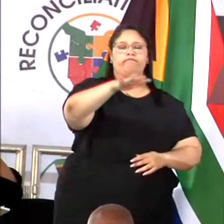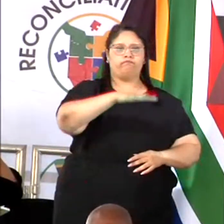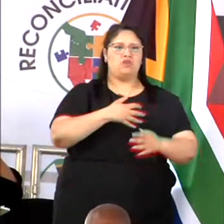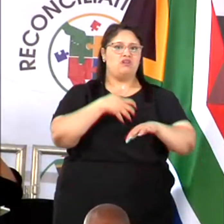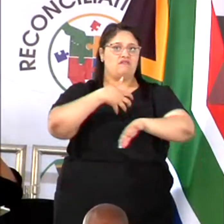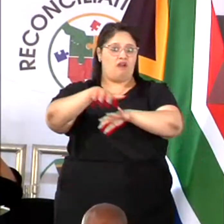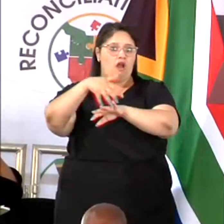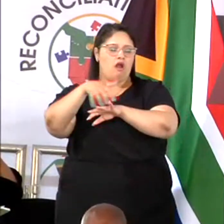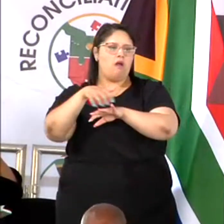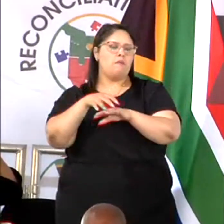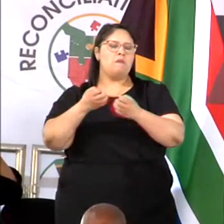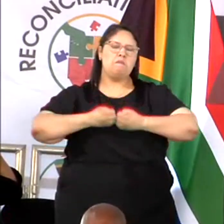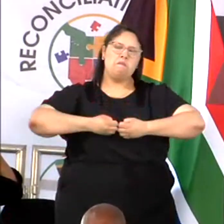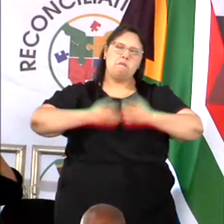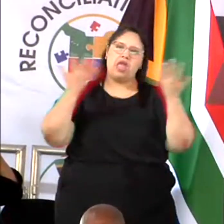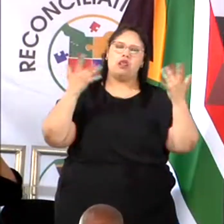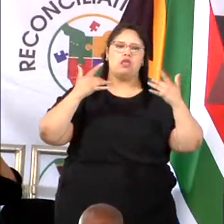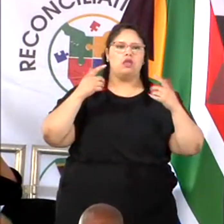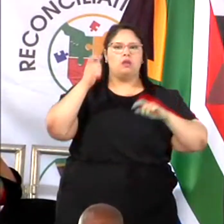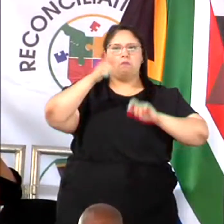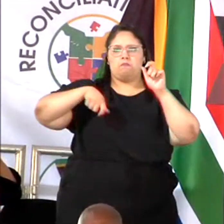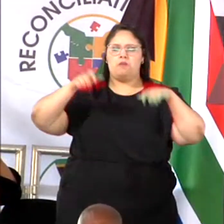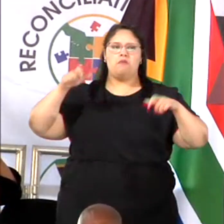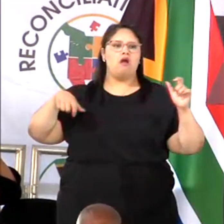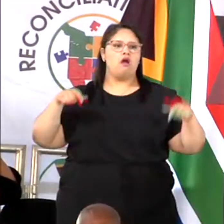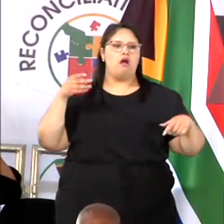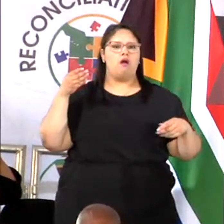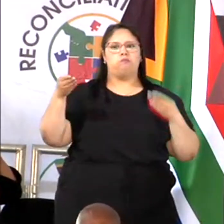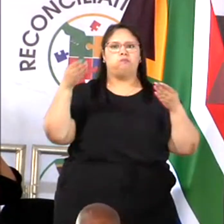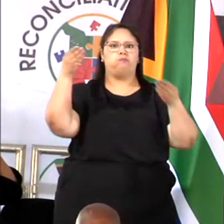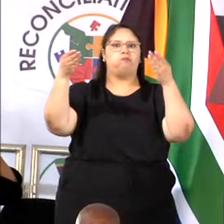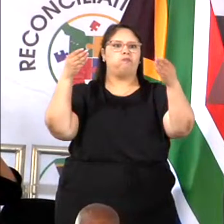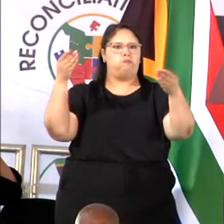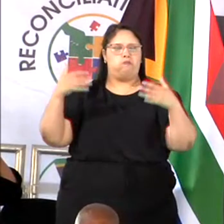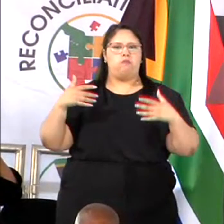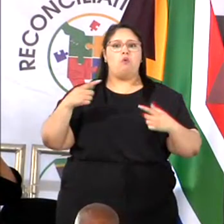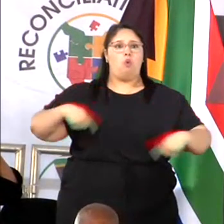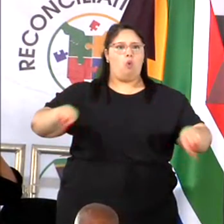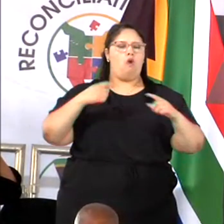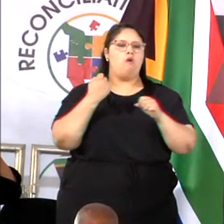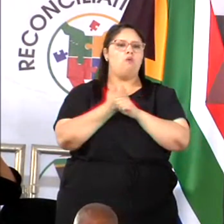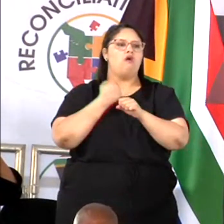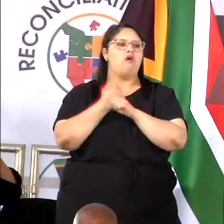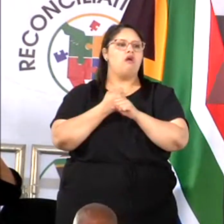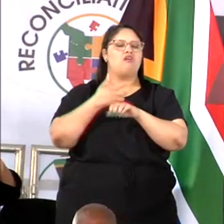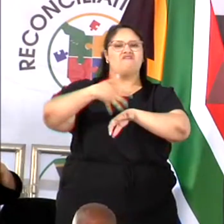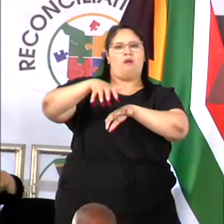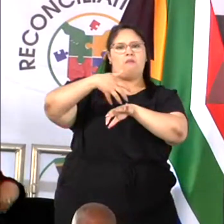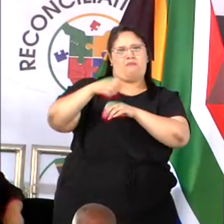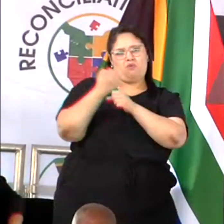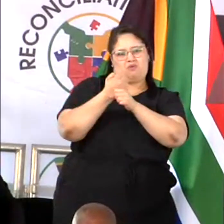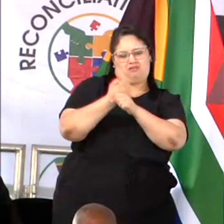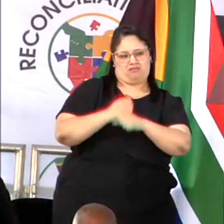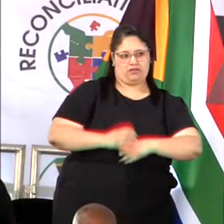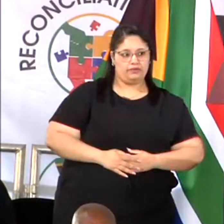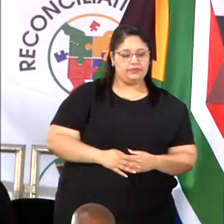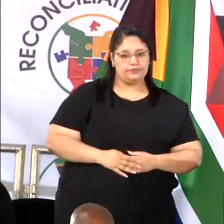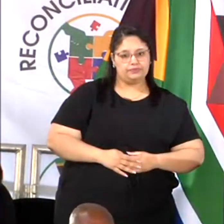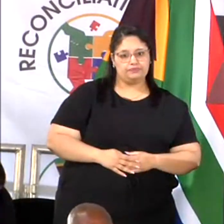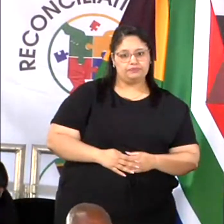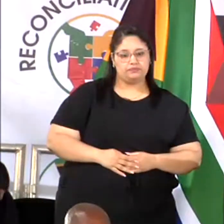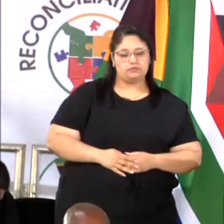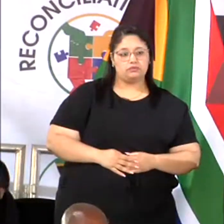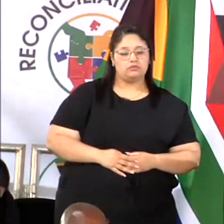where there are many inhabitants, and many of them are farm workers. As we work